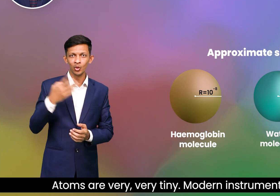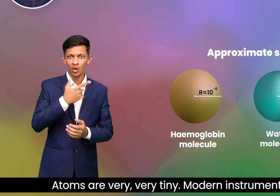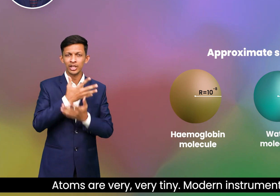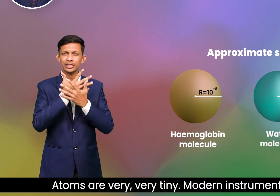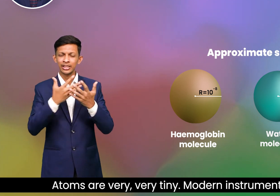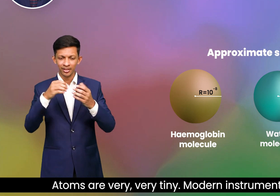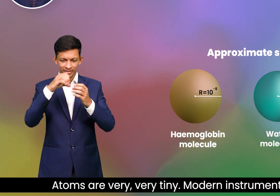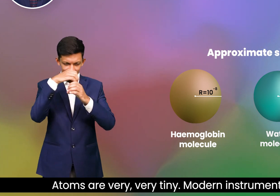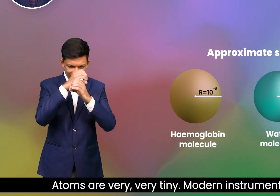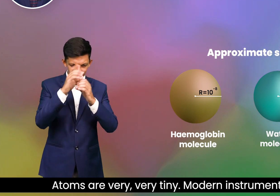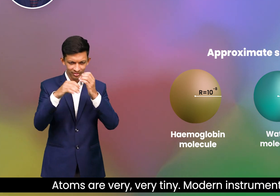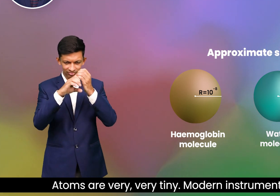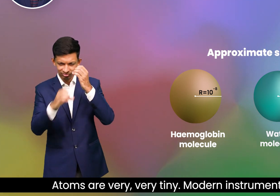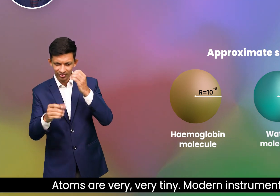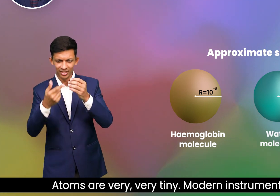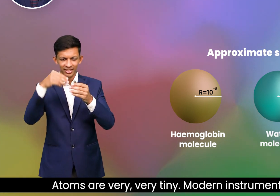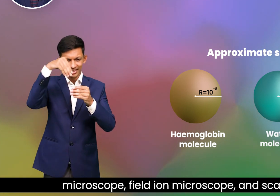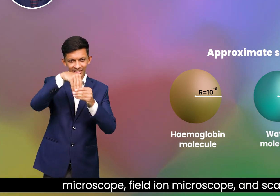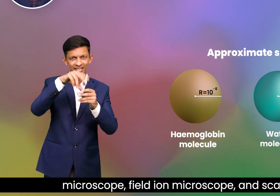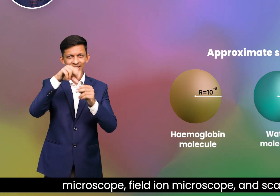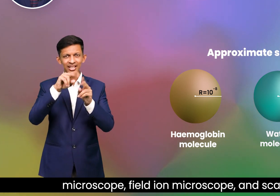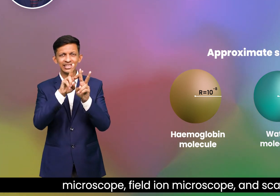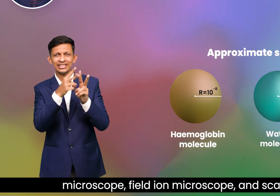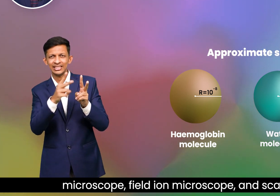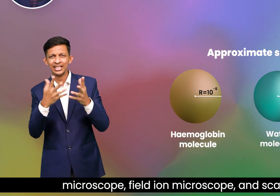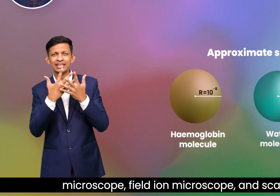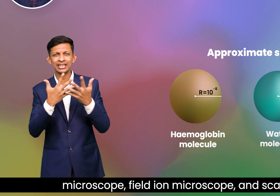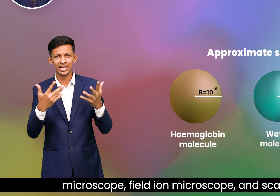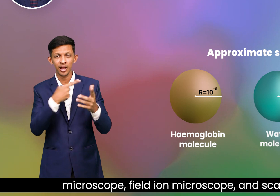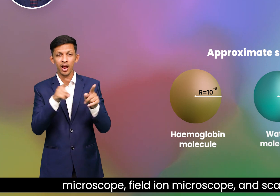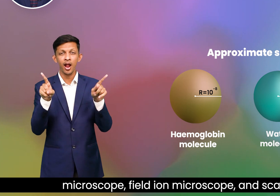Modern instruments like the electron microscope,